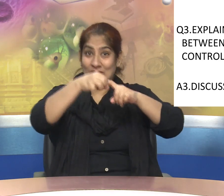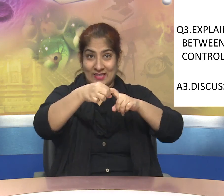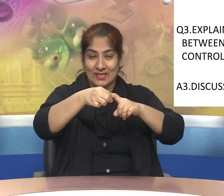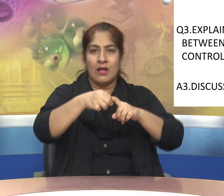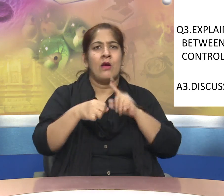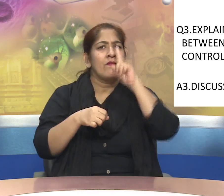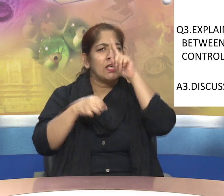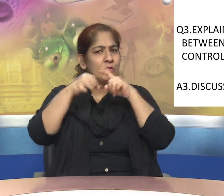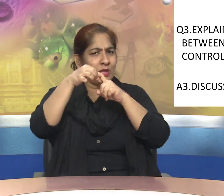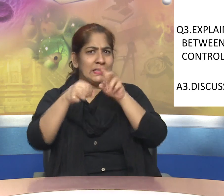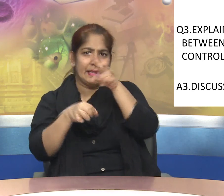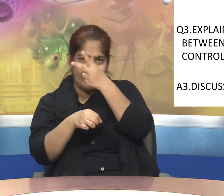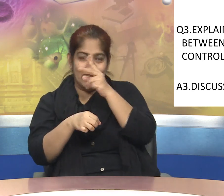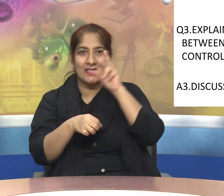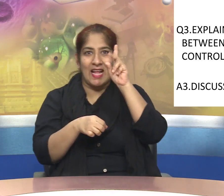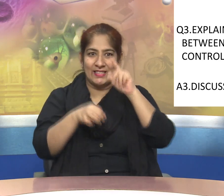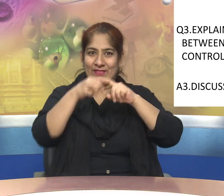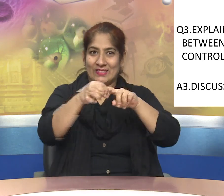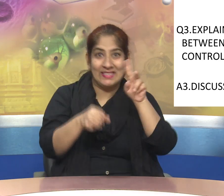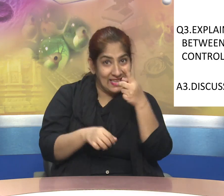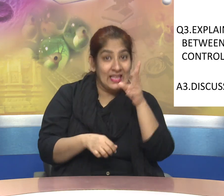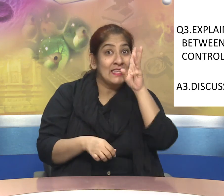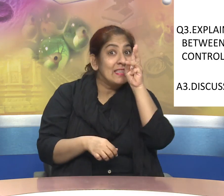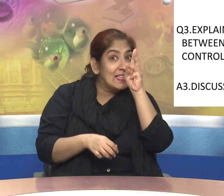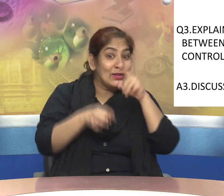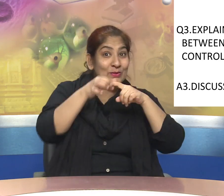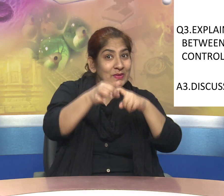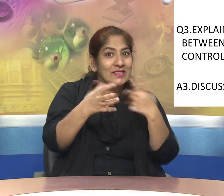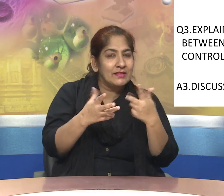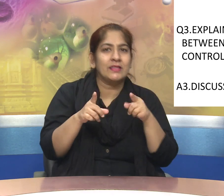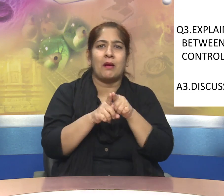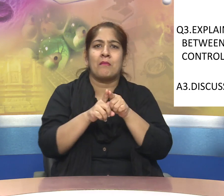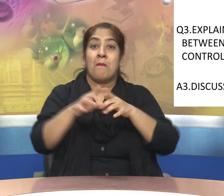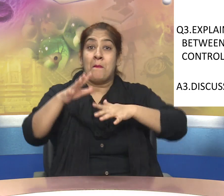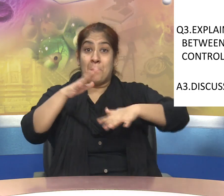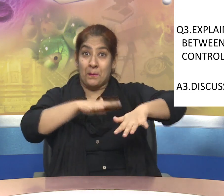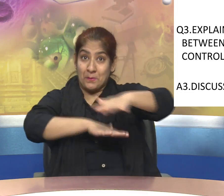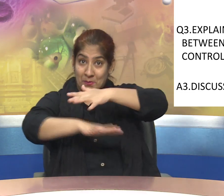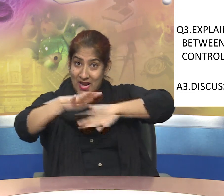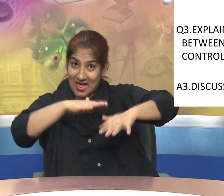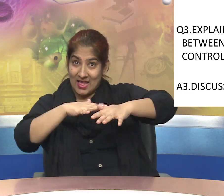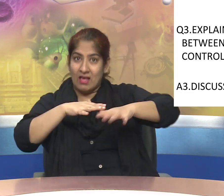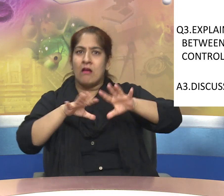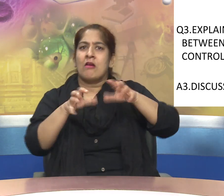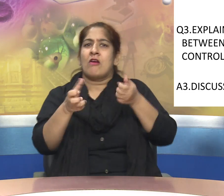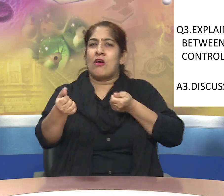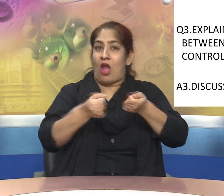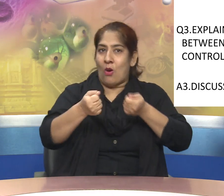The third question, first question was different, second question was also different, and this is the third question about planning